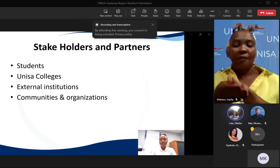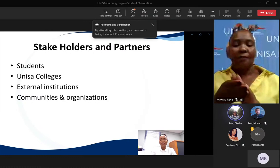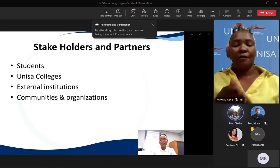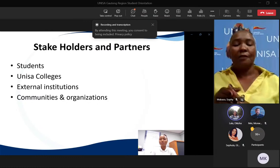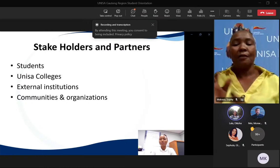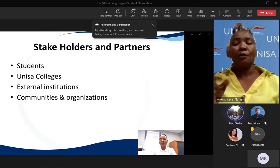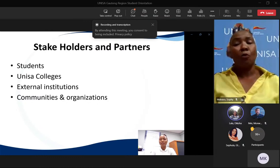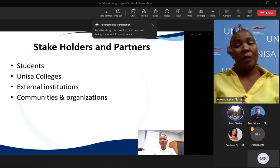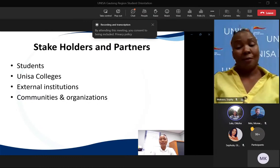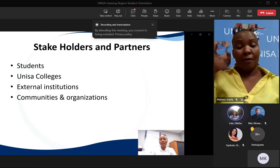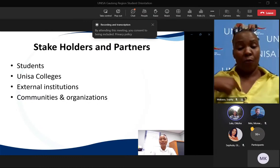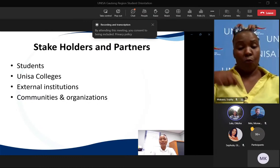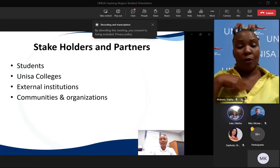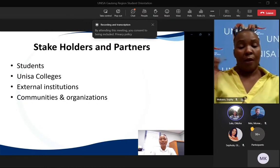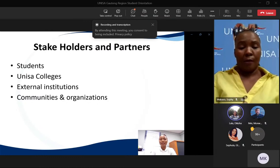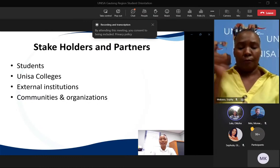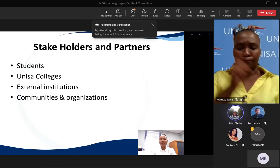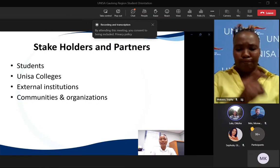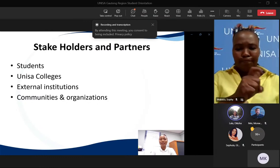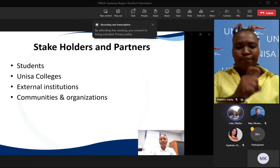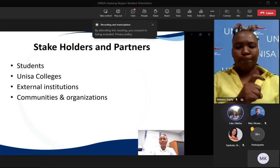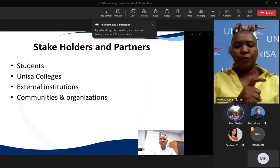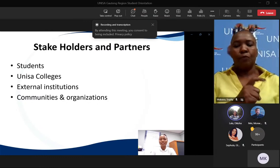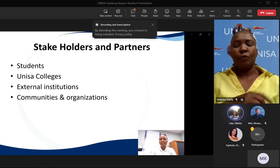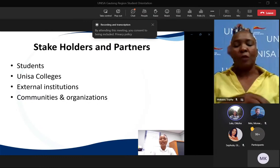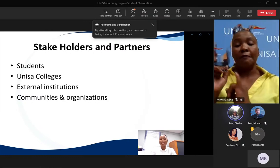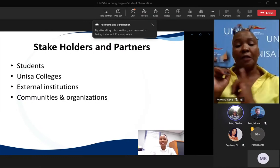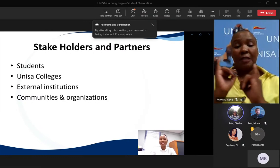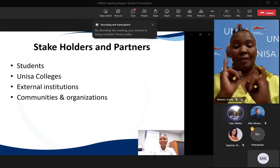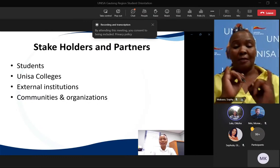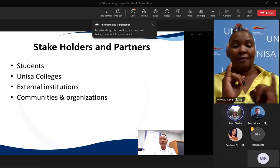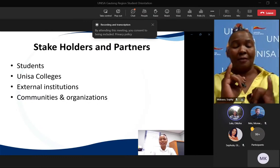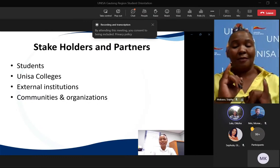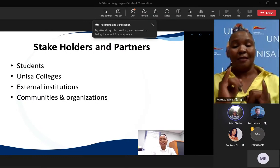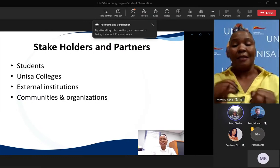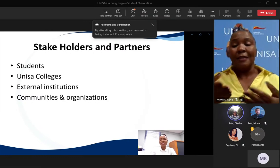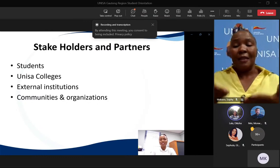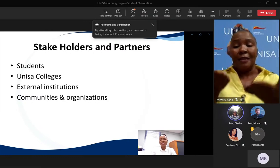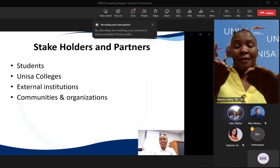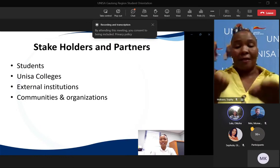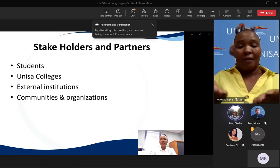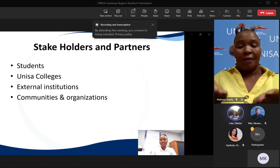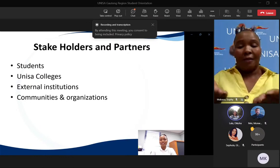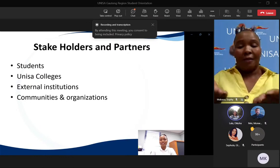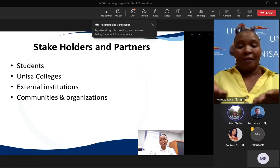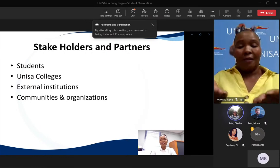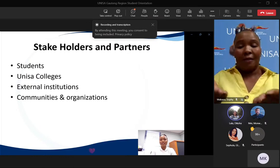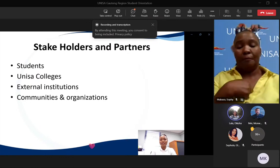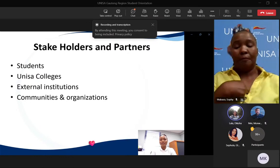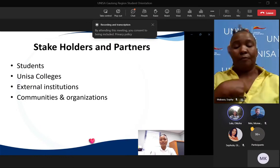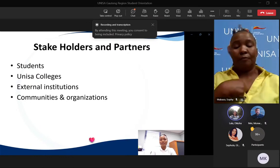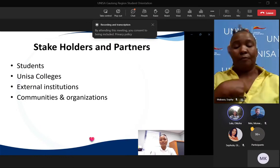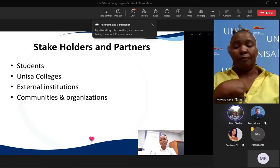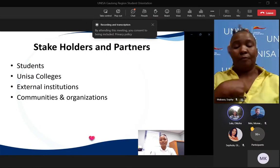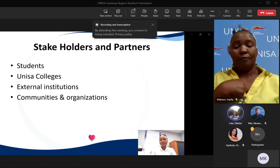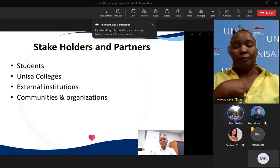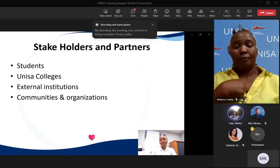paid in meditations we come and and render our services as per the invitation indicated